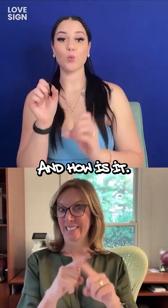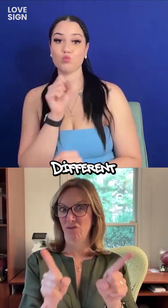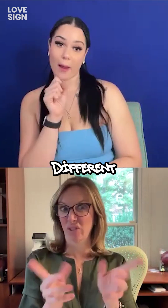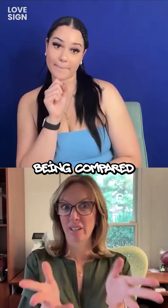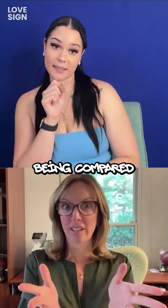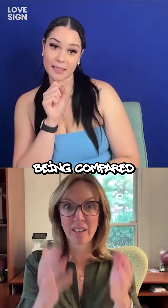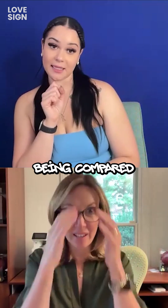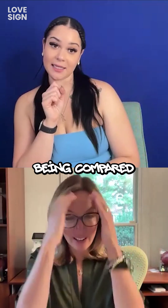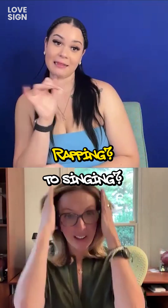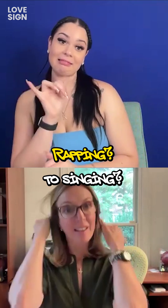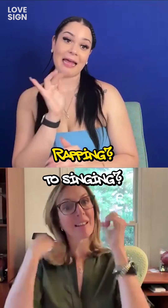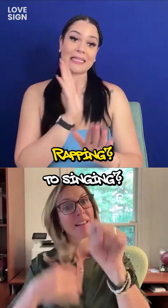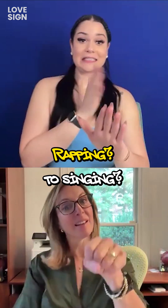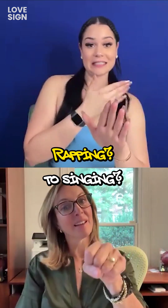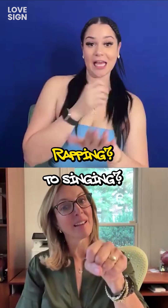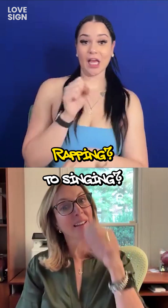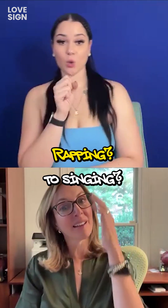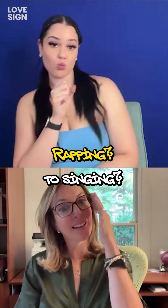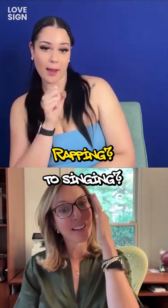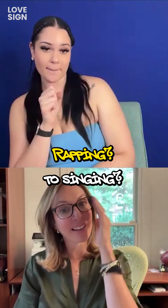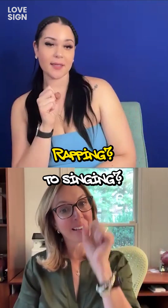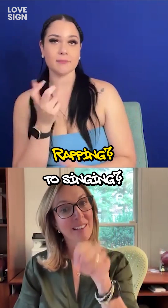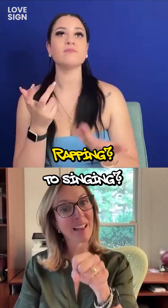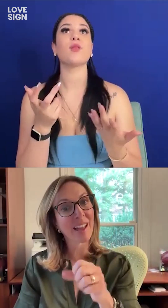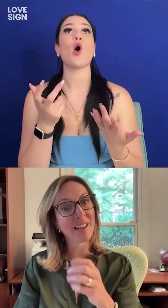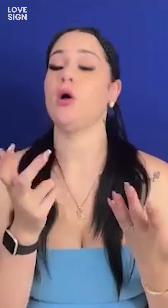And how is it different? Rapping compared to singing.